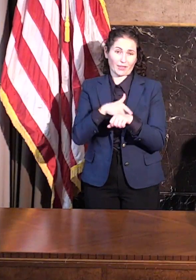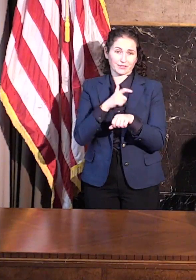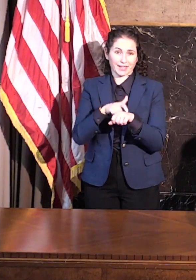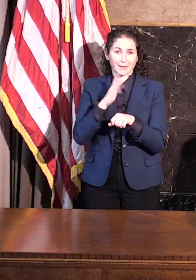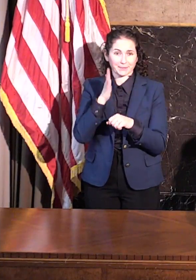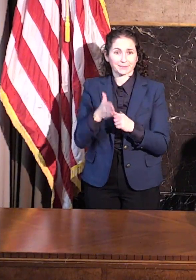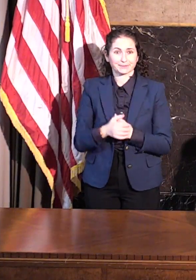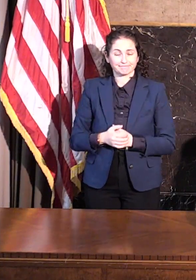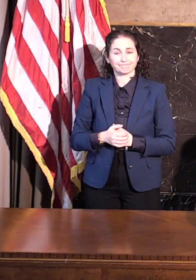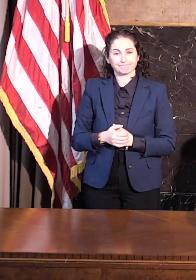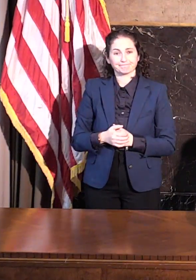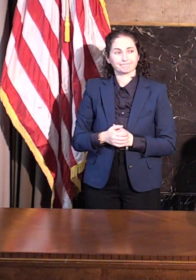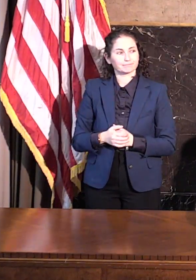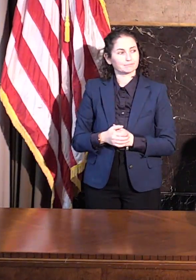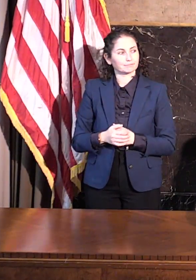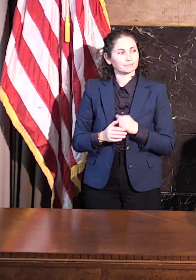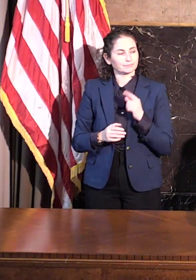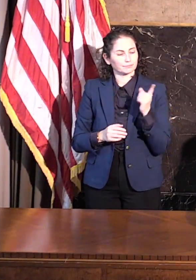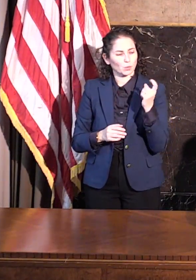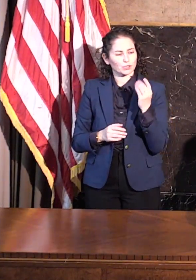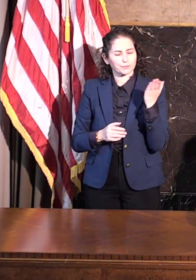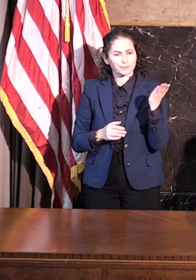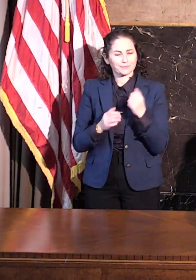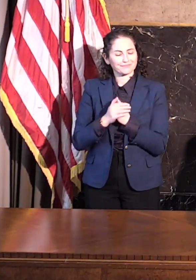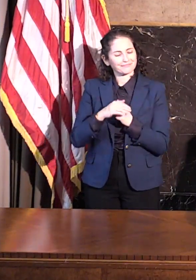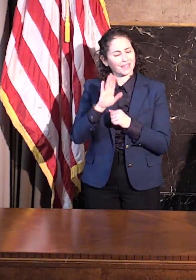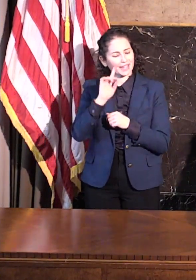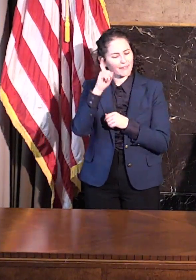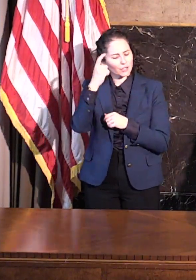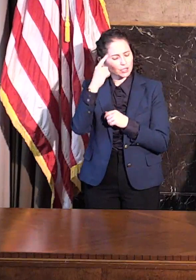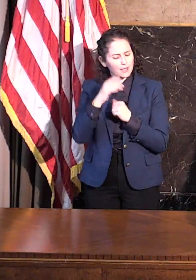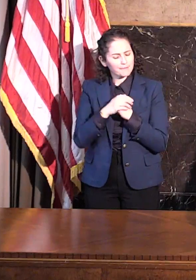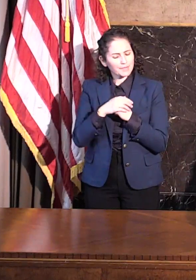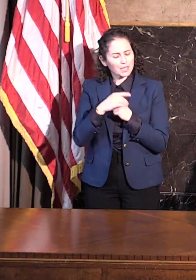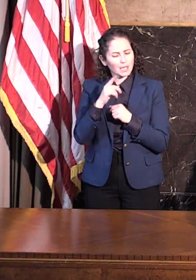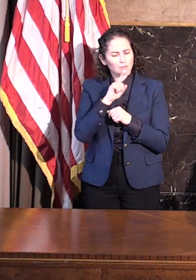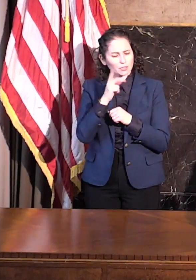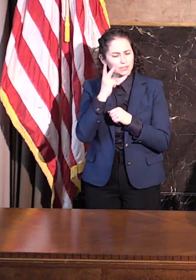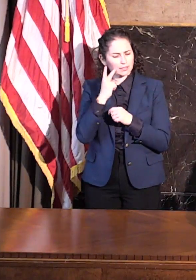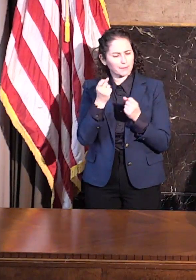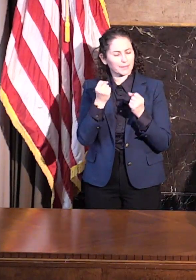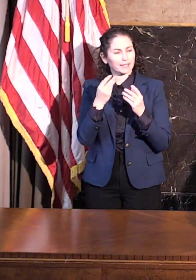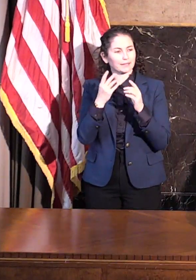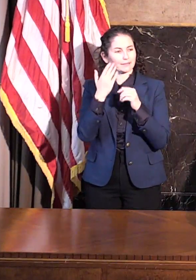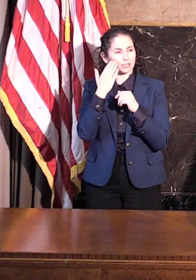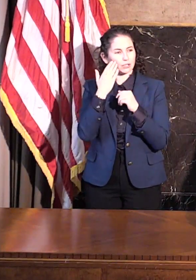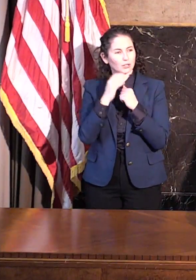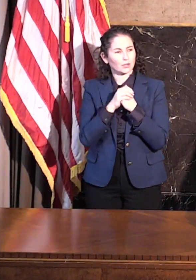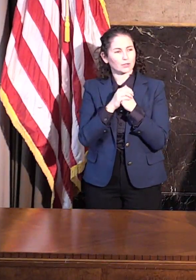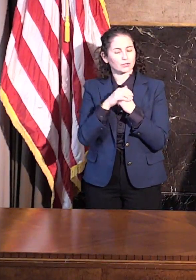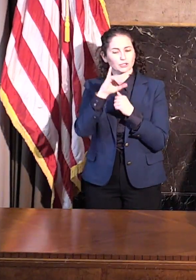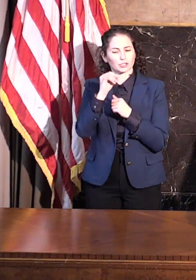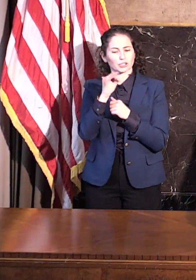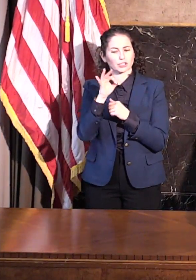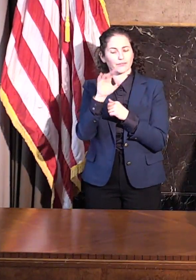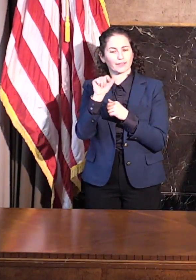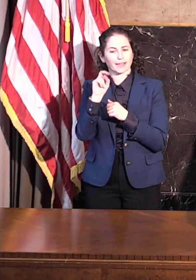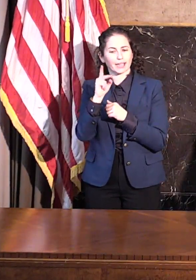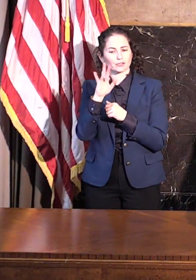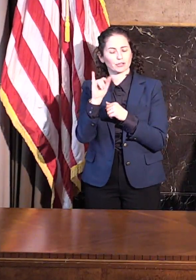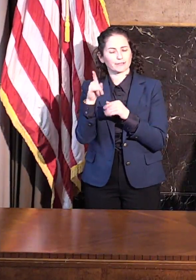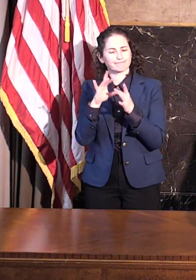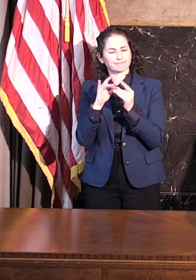we've got to get better than we are. And there are certain areas where, quite frankly, I am troubled. The low percentage